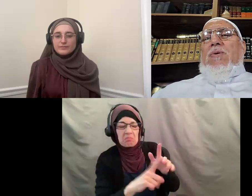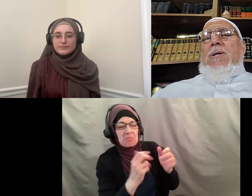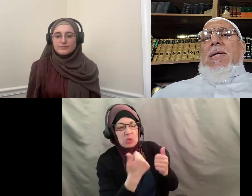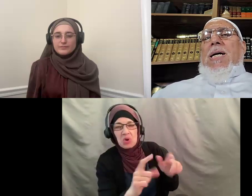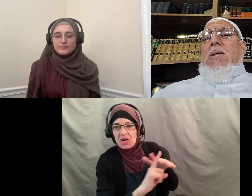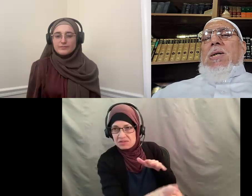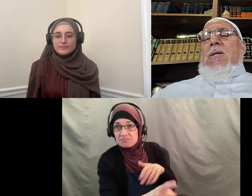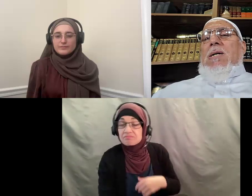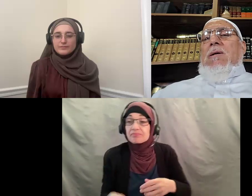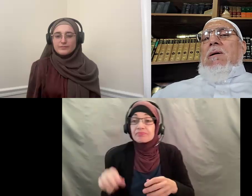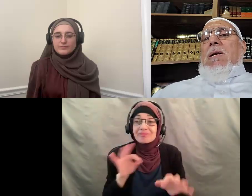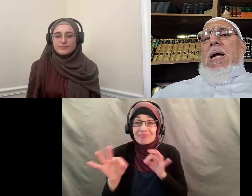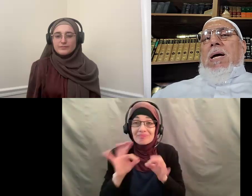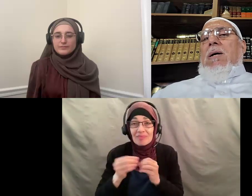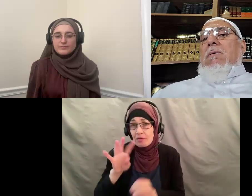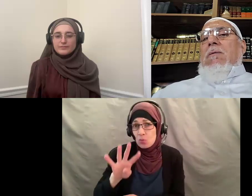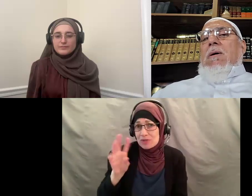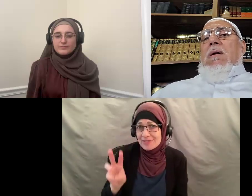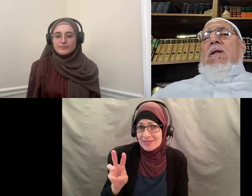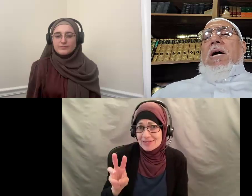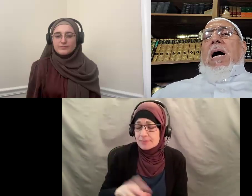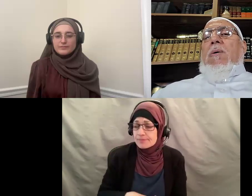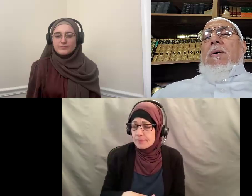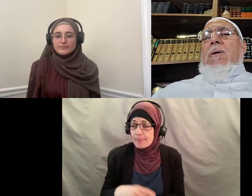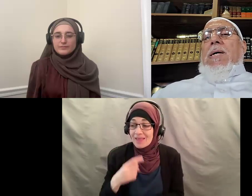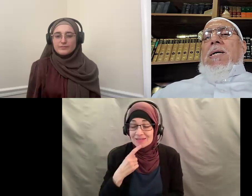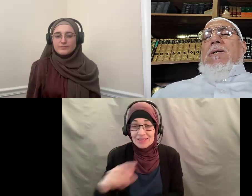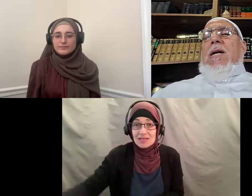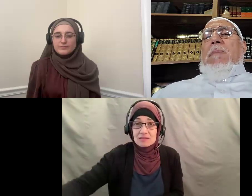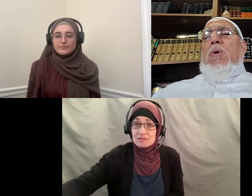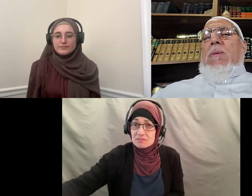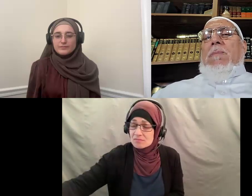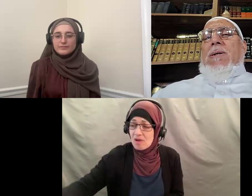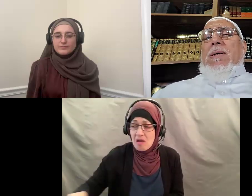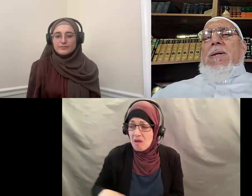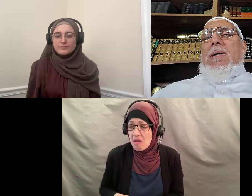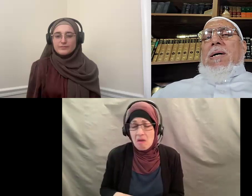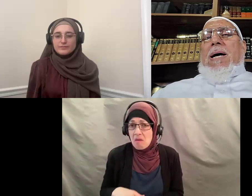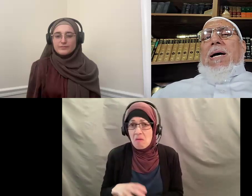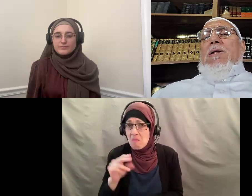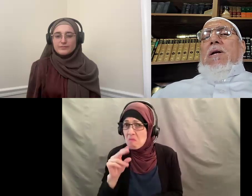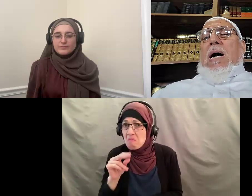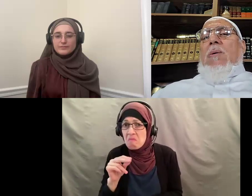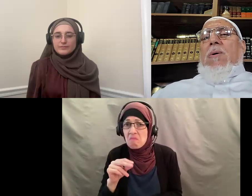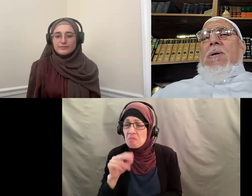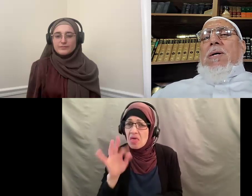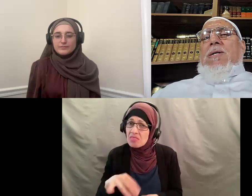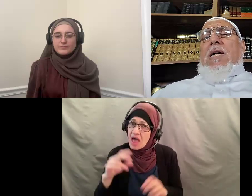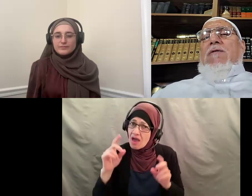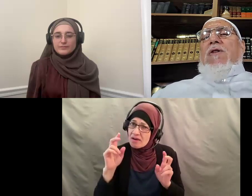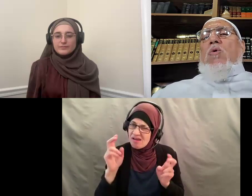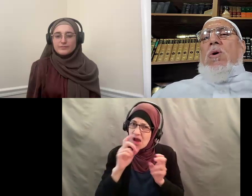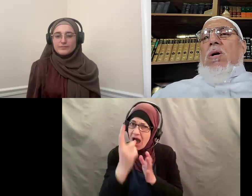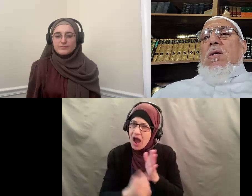Ayah number 46, it says, "Nay, the hour is their appointment, and the hour